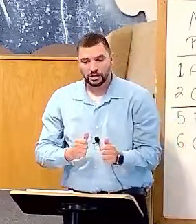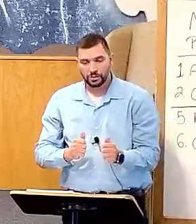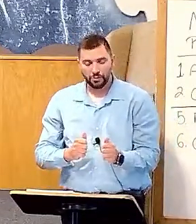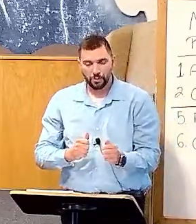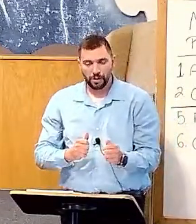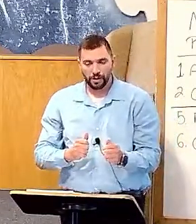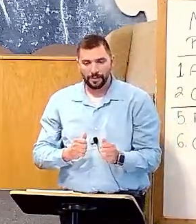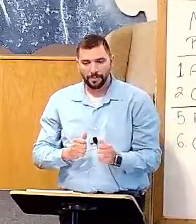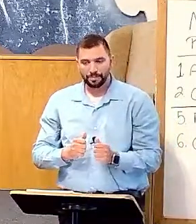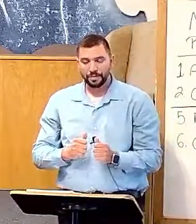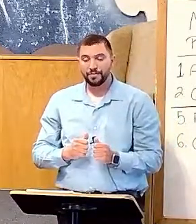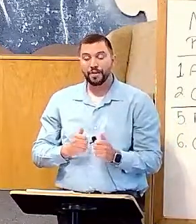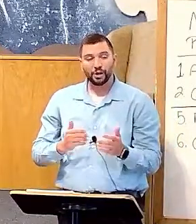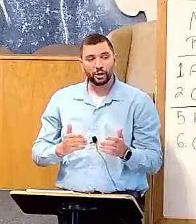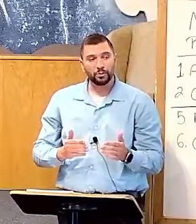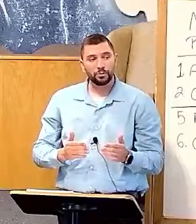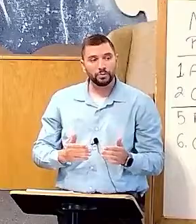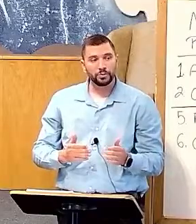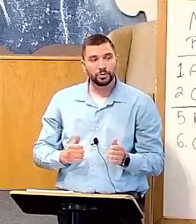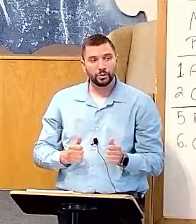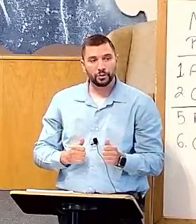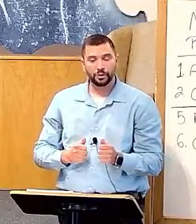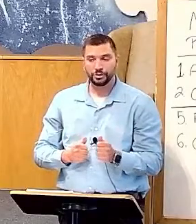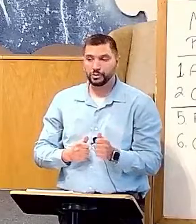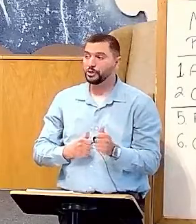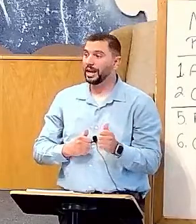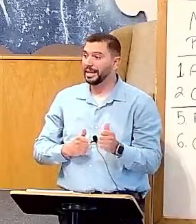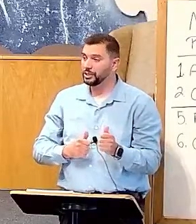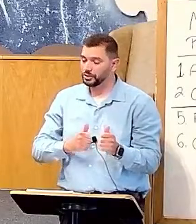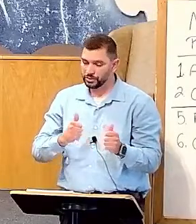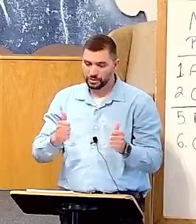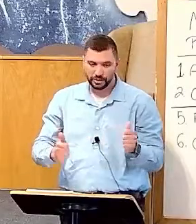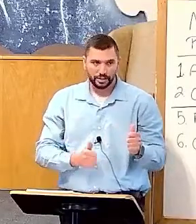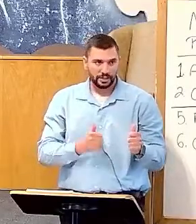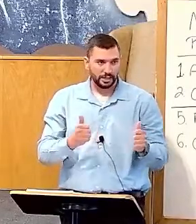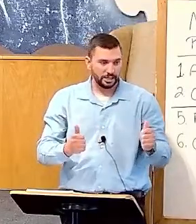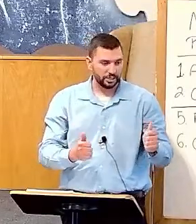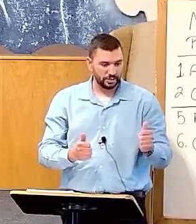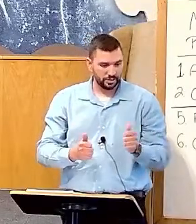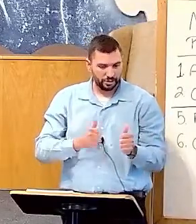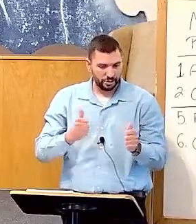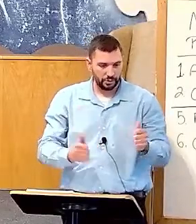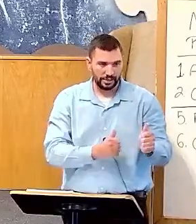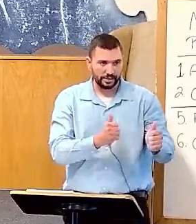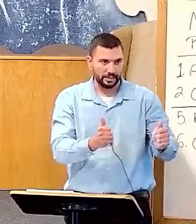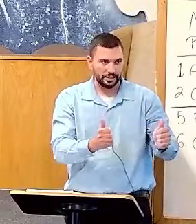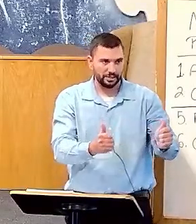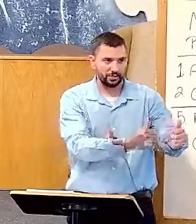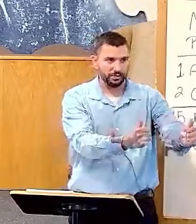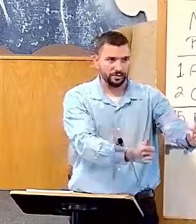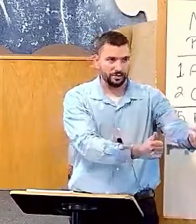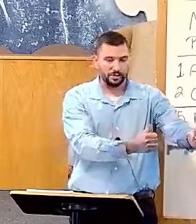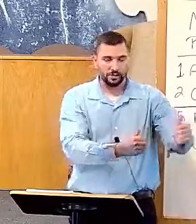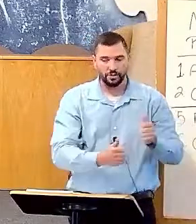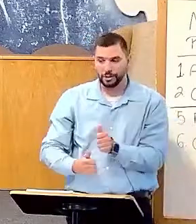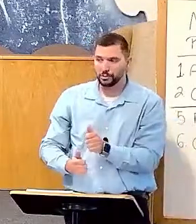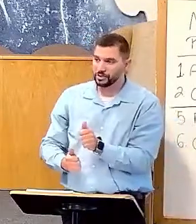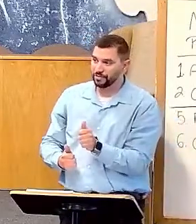to follow or to chase is you're going like this. So the first one's